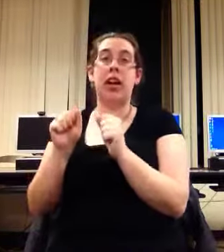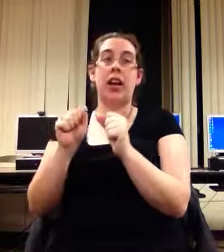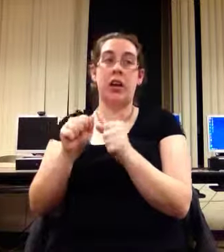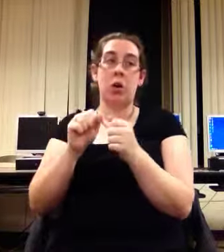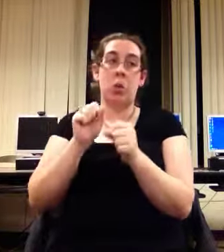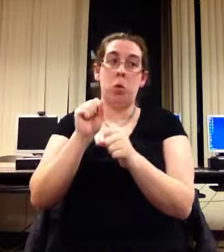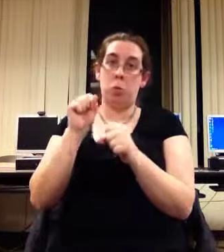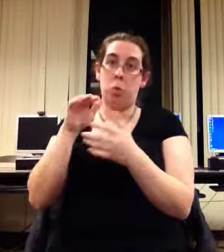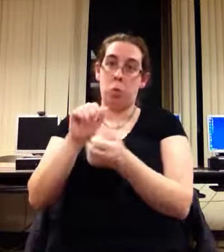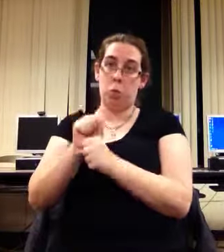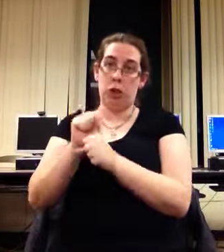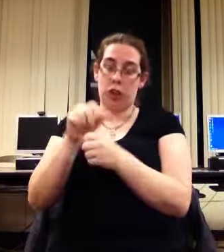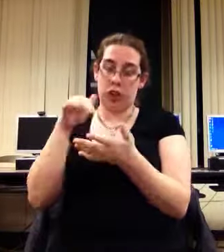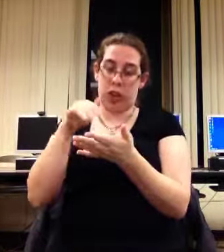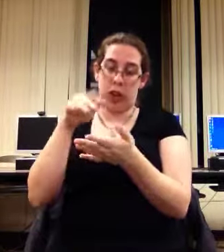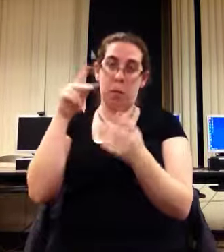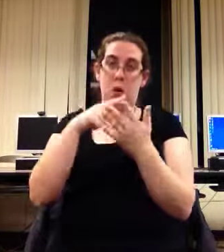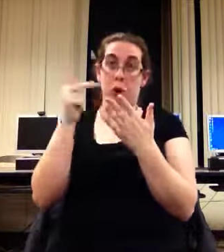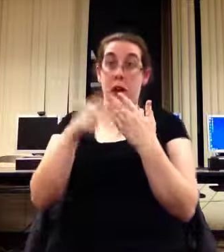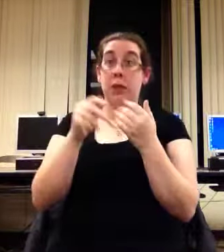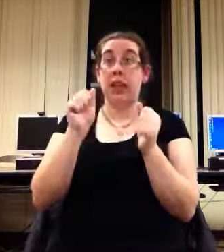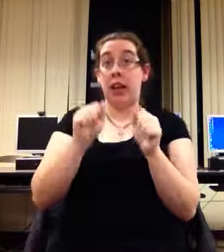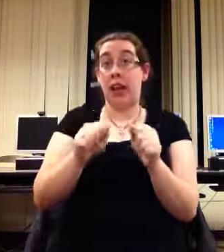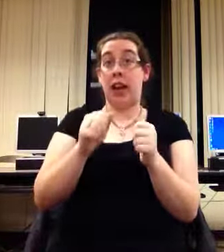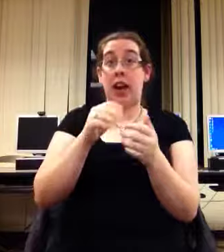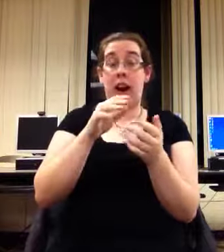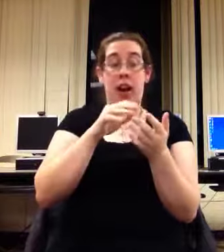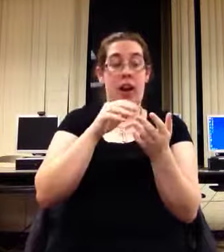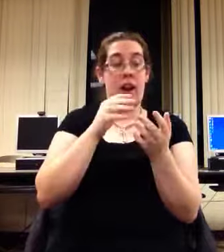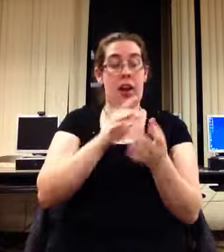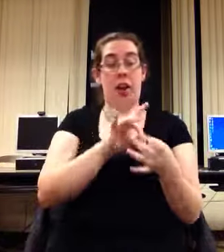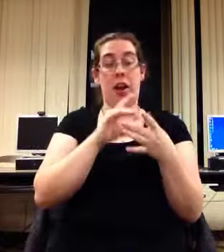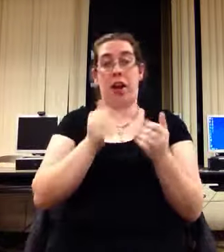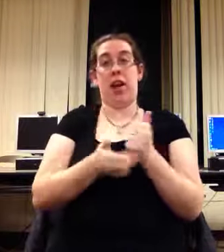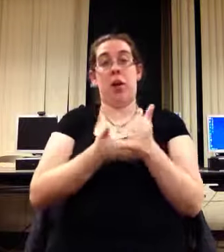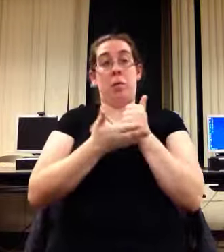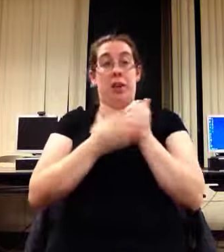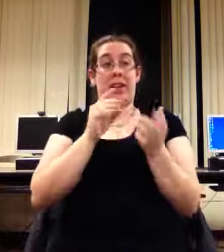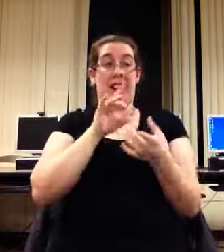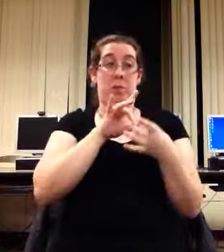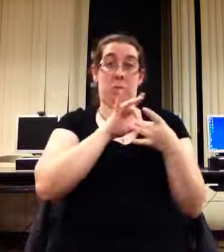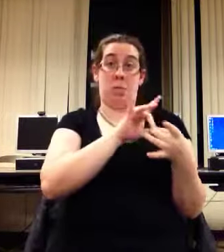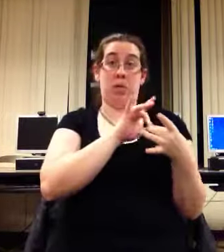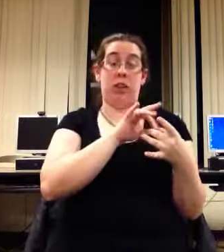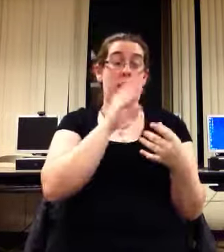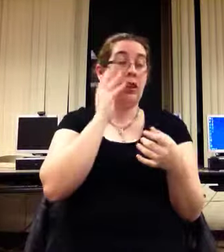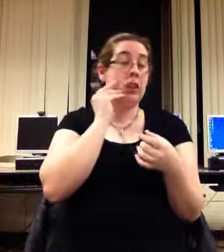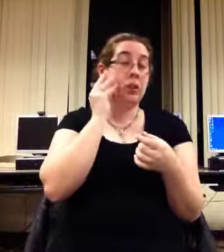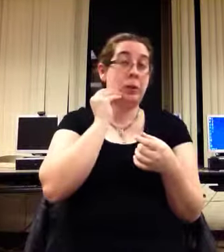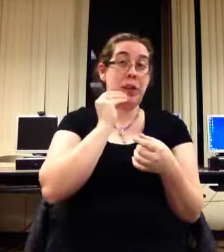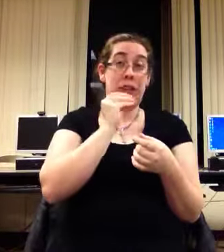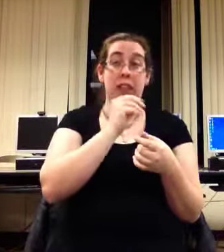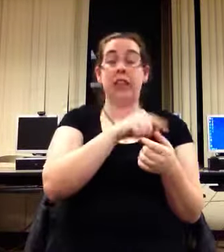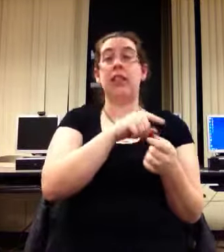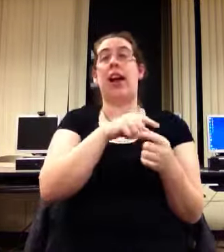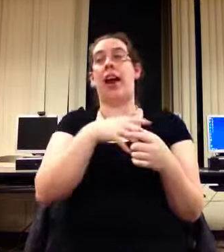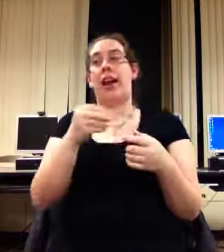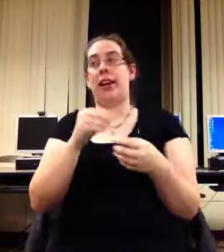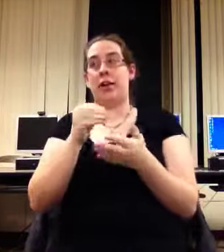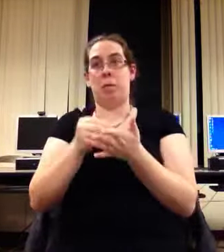work experience while you earn extra money. I bet you're interested now. So what exactly is a